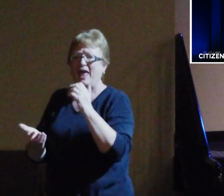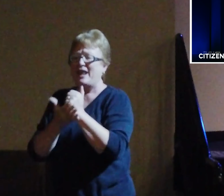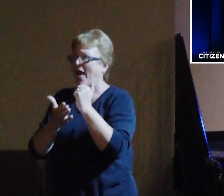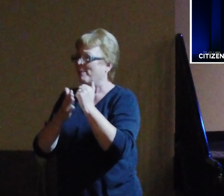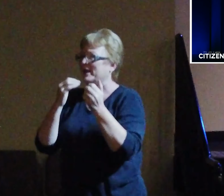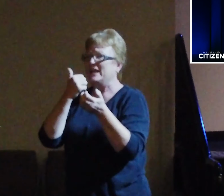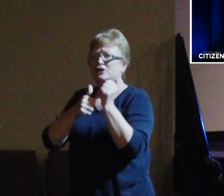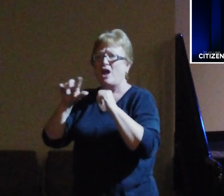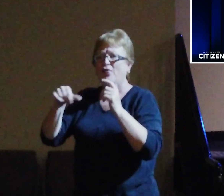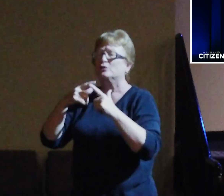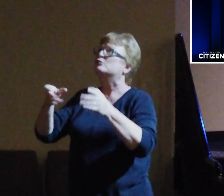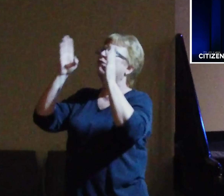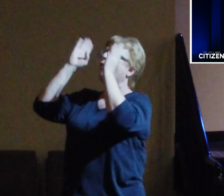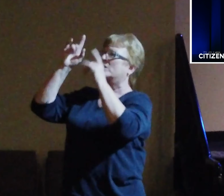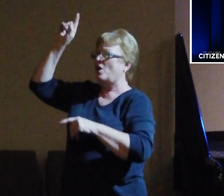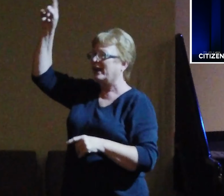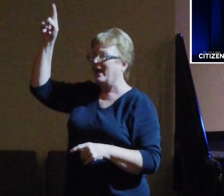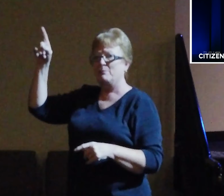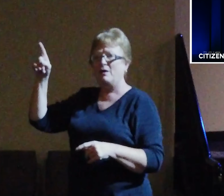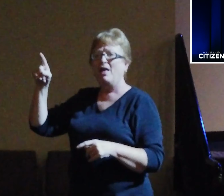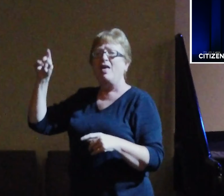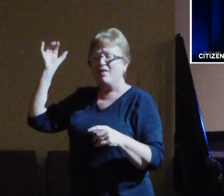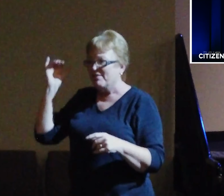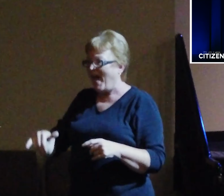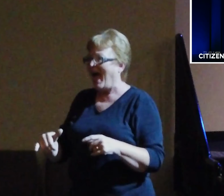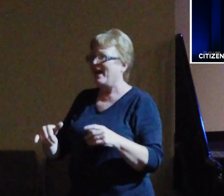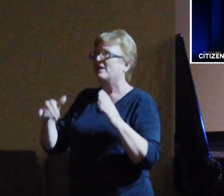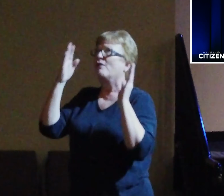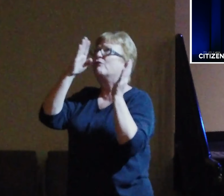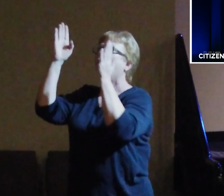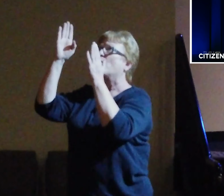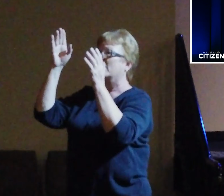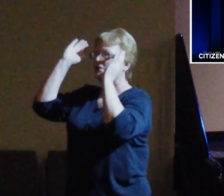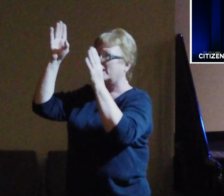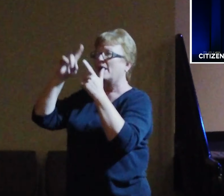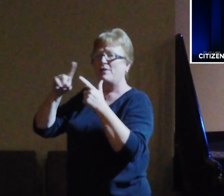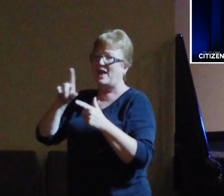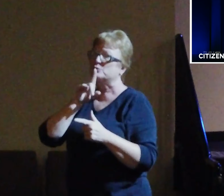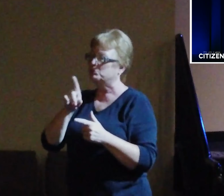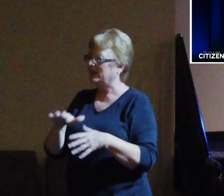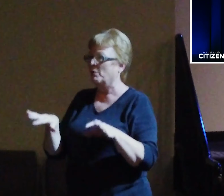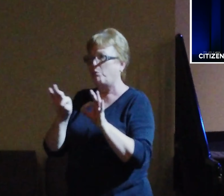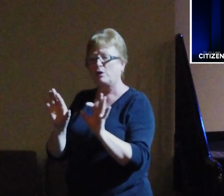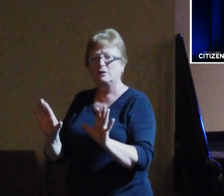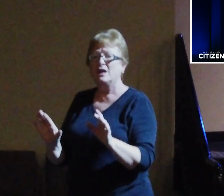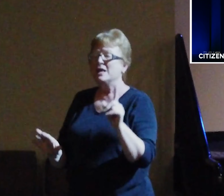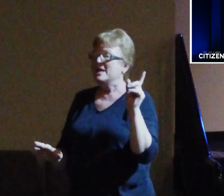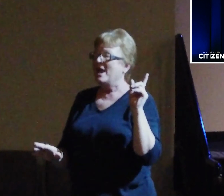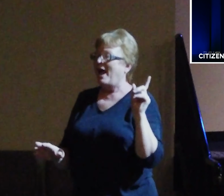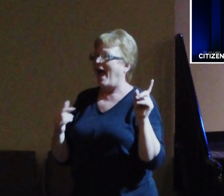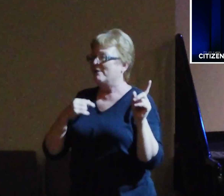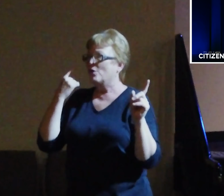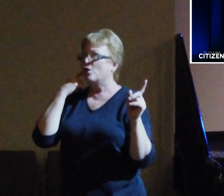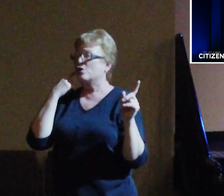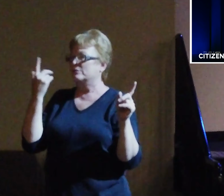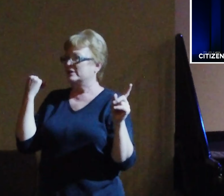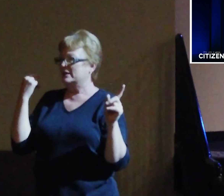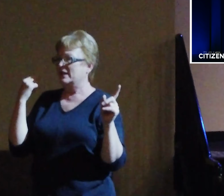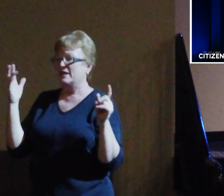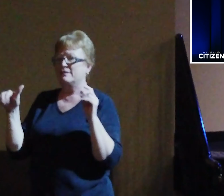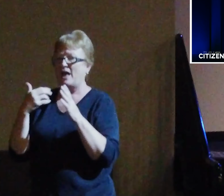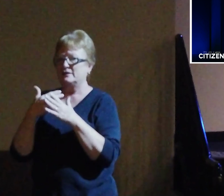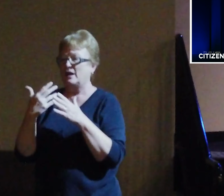on Christ. And it's that redirection that's so important. I'd heard an analogy at a worship